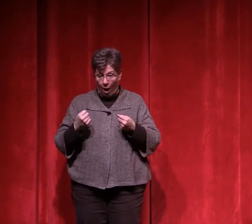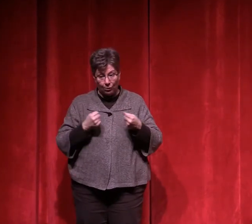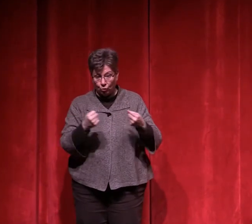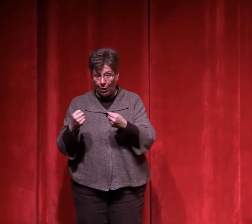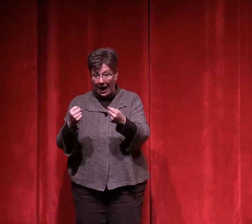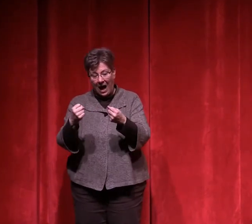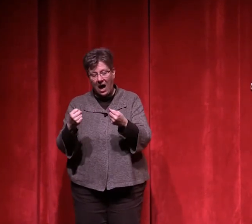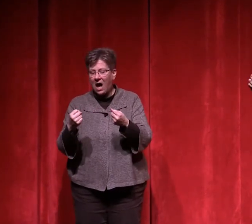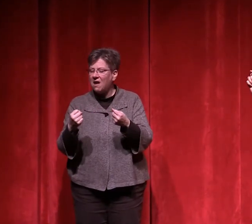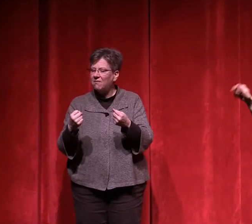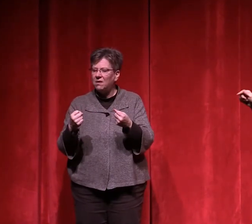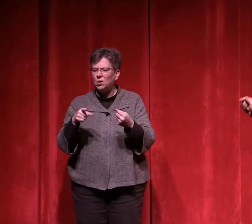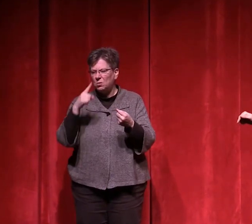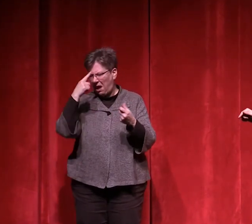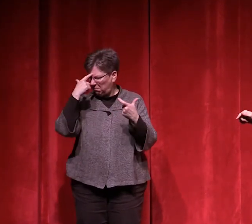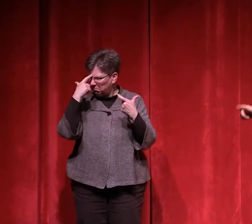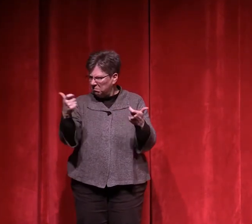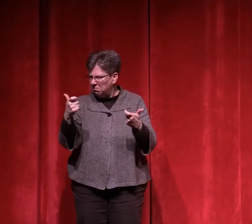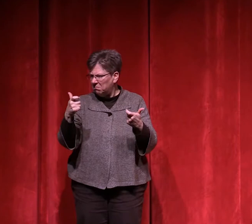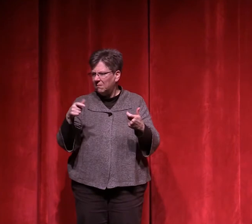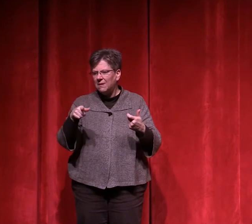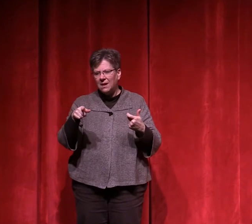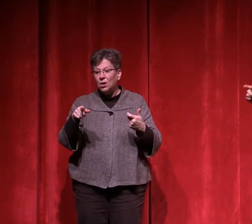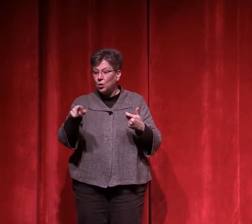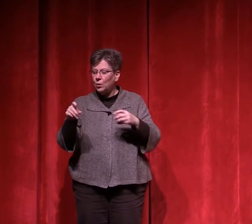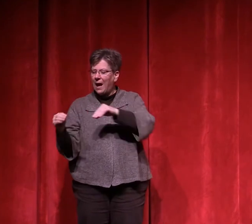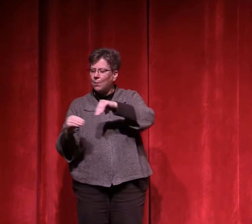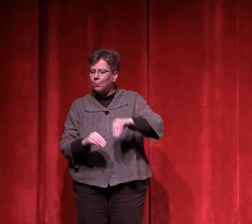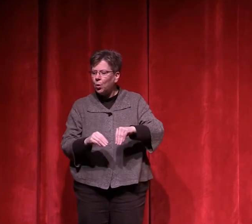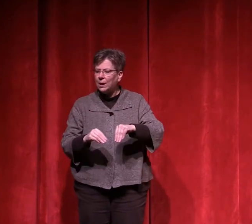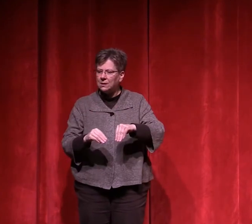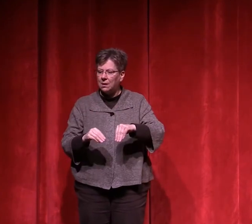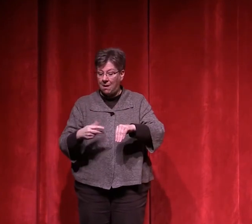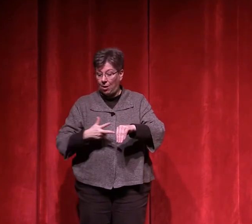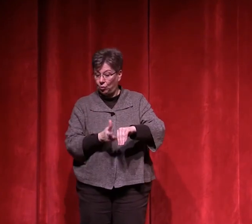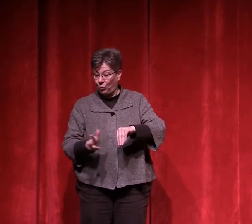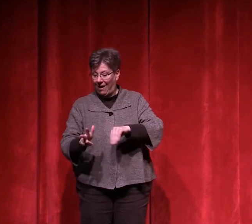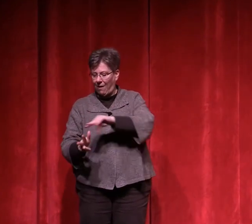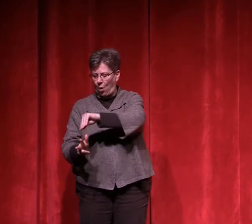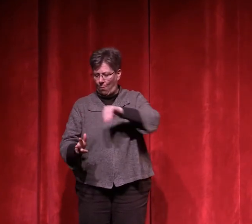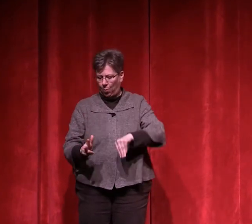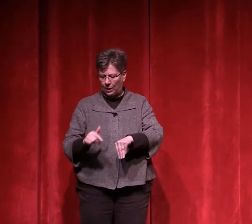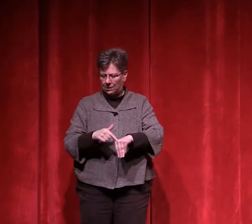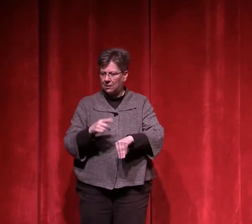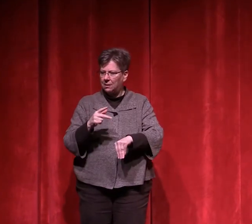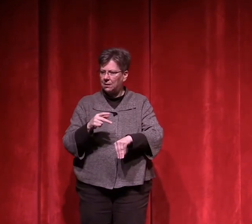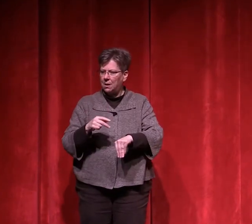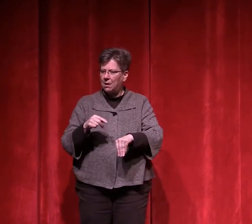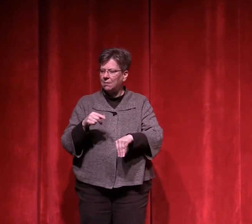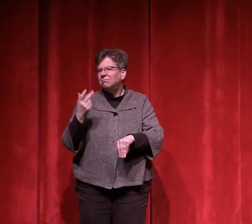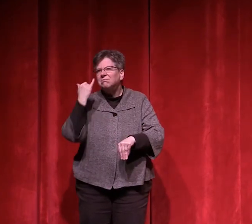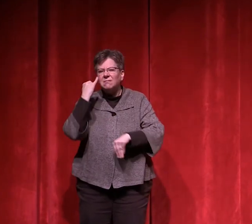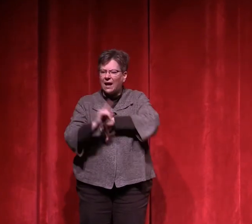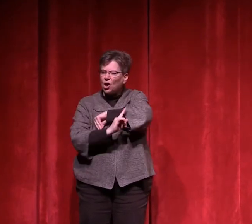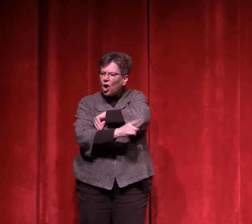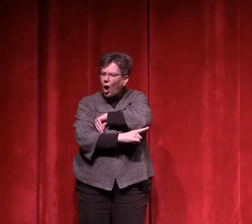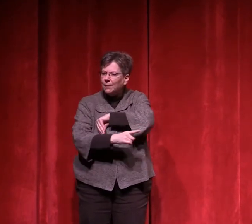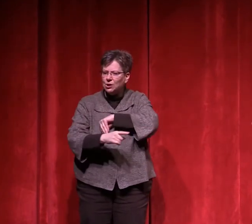law. You can put a trash can or a lawn chair in your spot. It's yours.